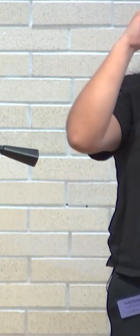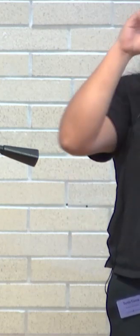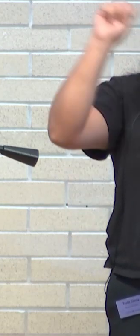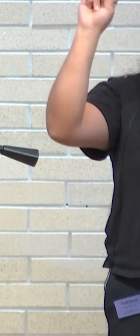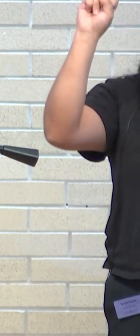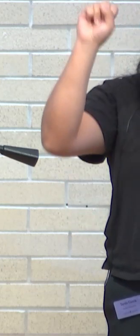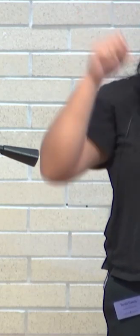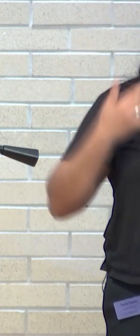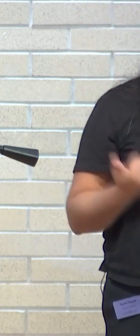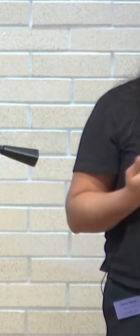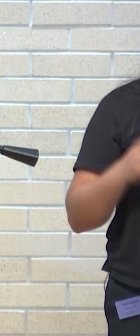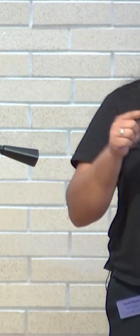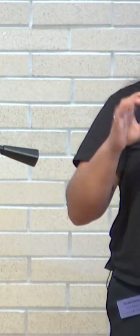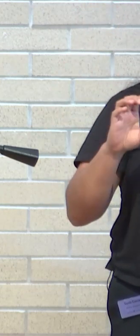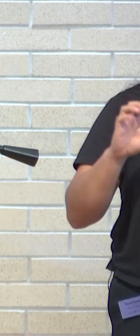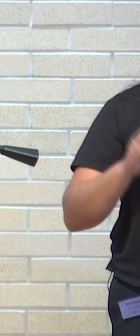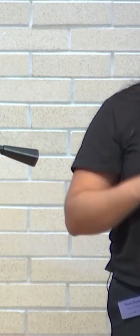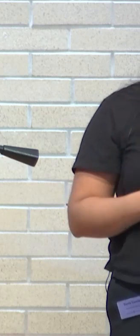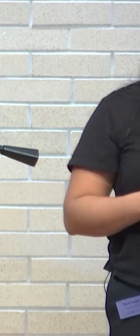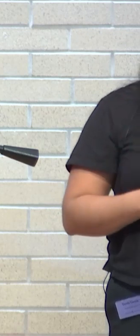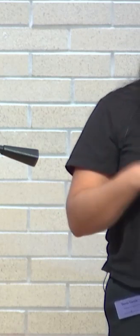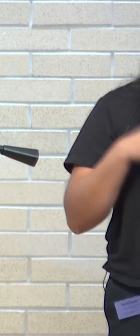here at GC. Woo!